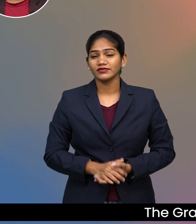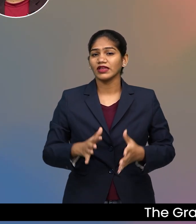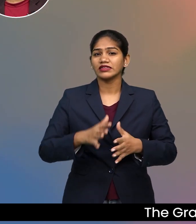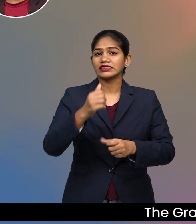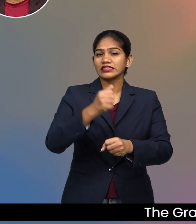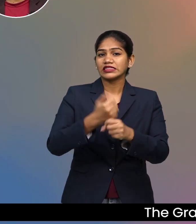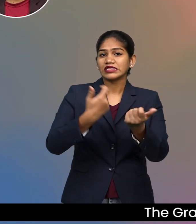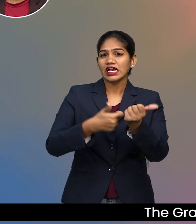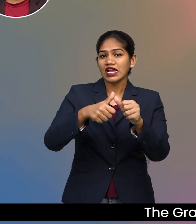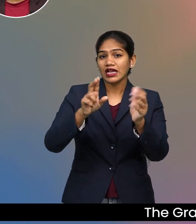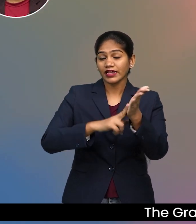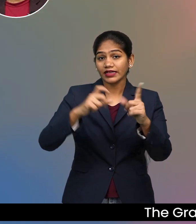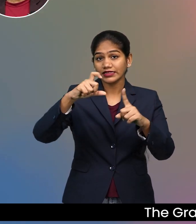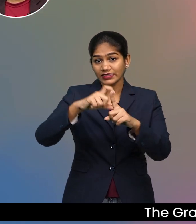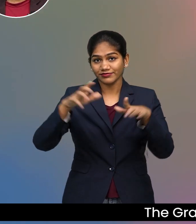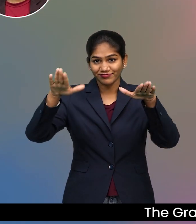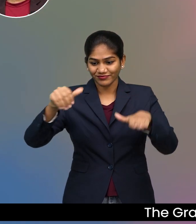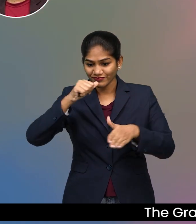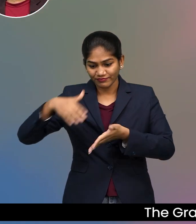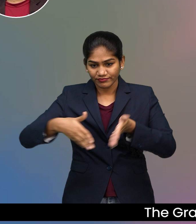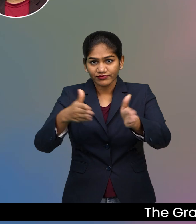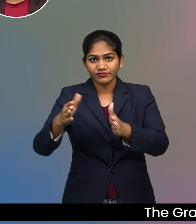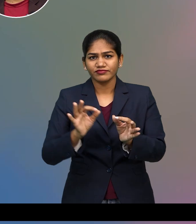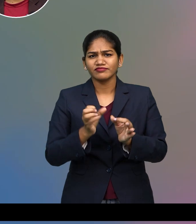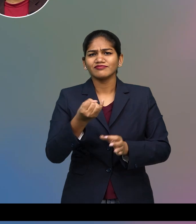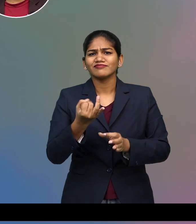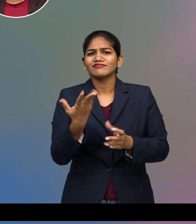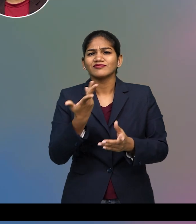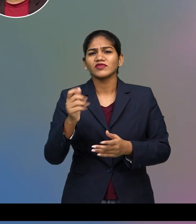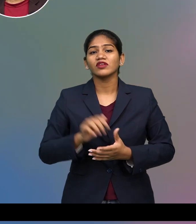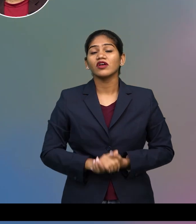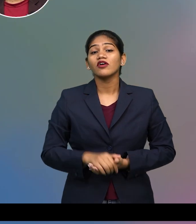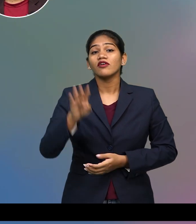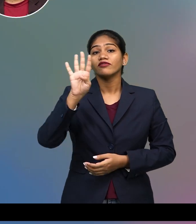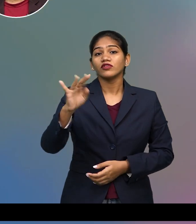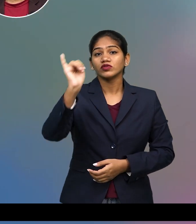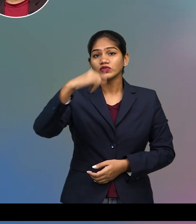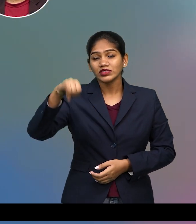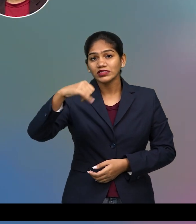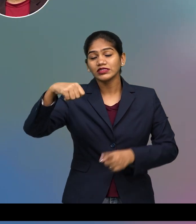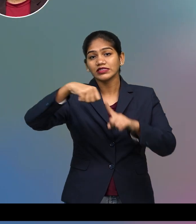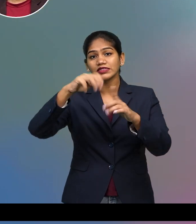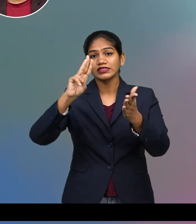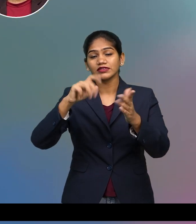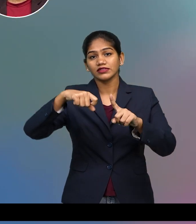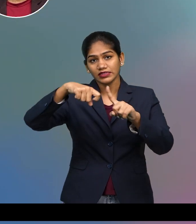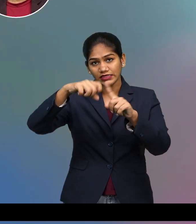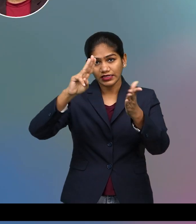The Grand Canyon is 466 kilometers in length.